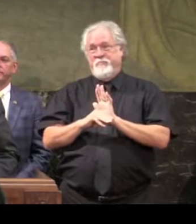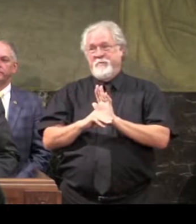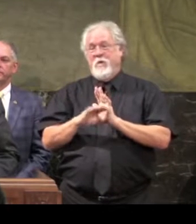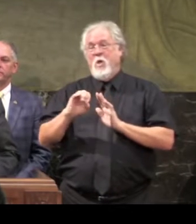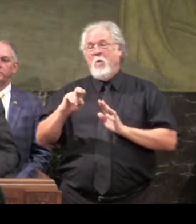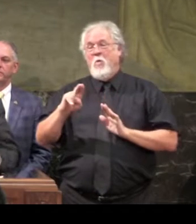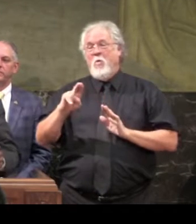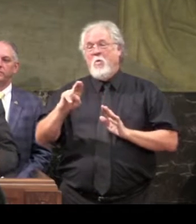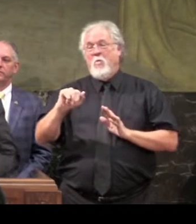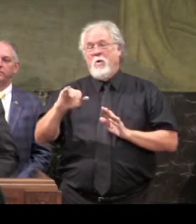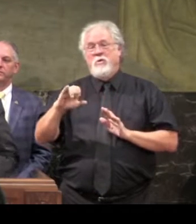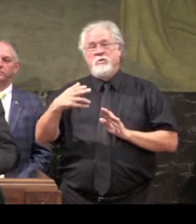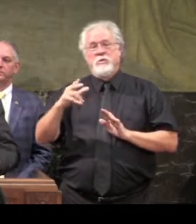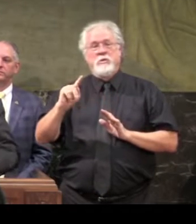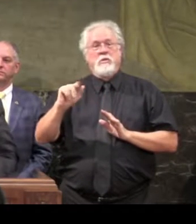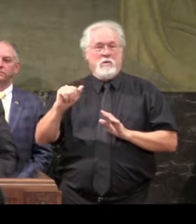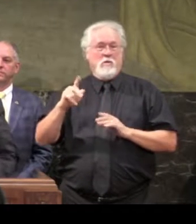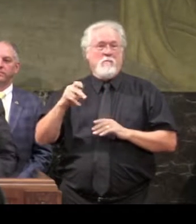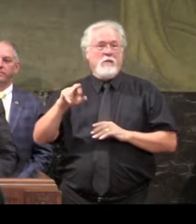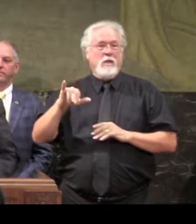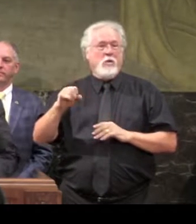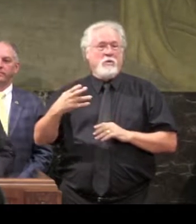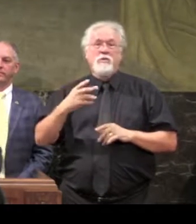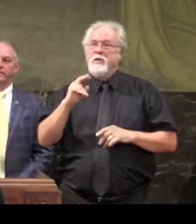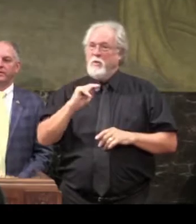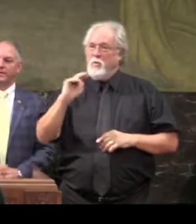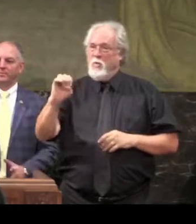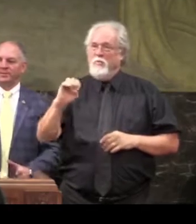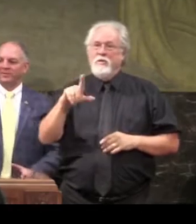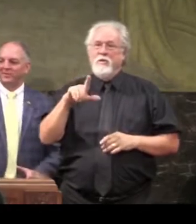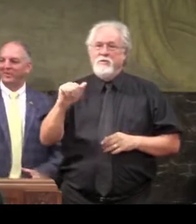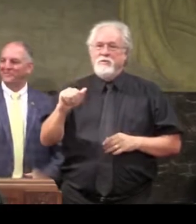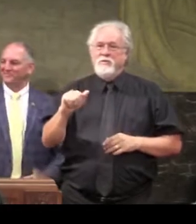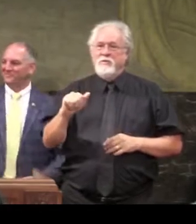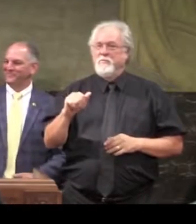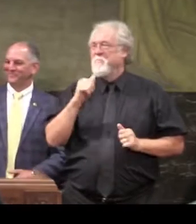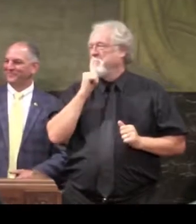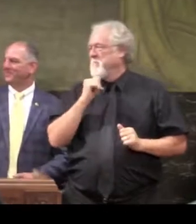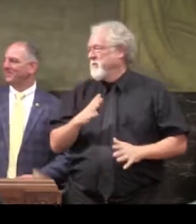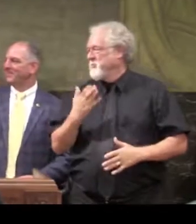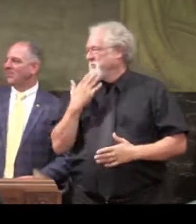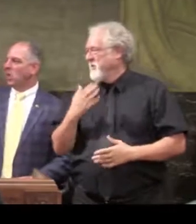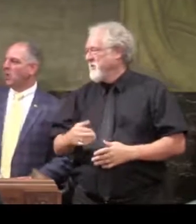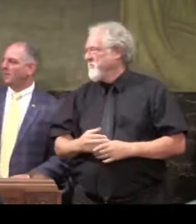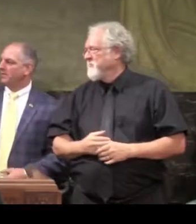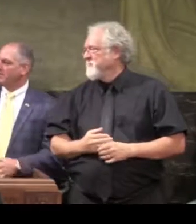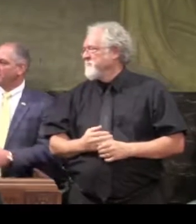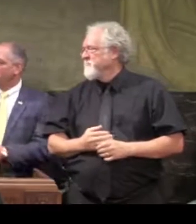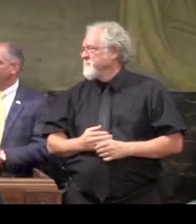Ouachita Parish, and Northeast Louisiana. Thank you very much. God bless you. Thank you.